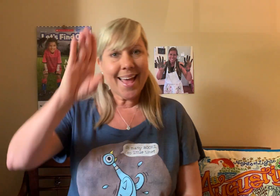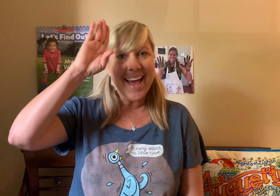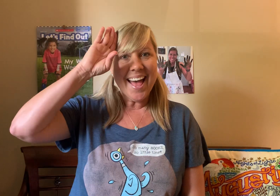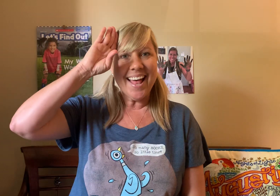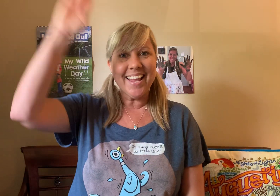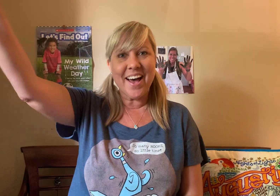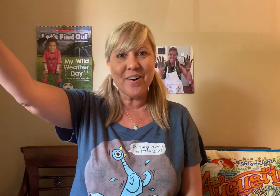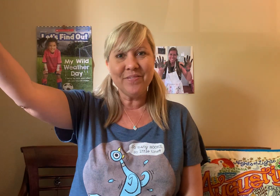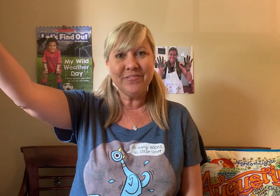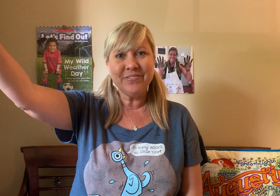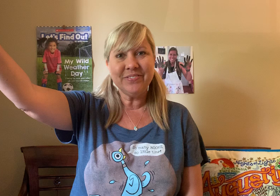Hello.